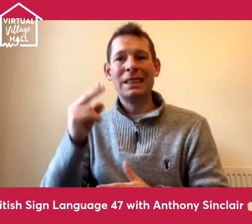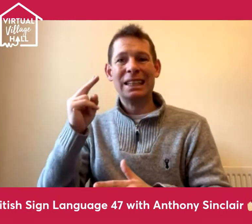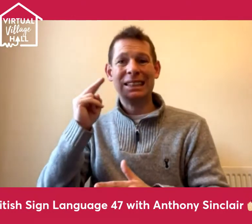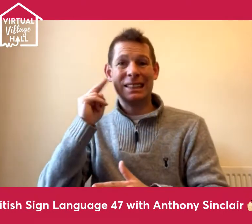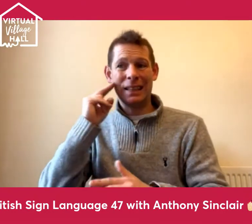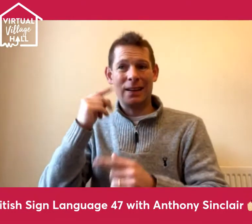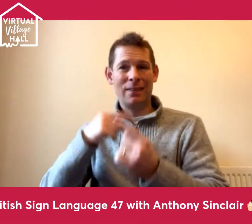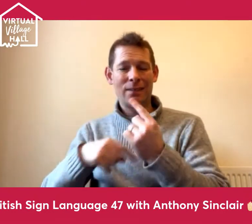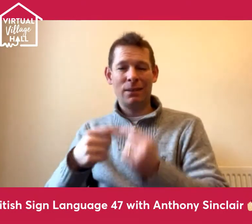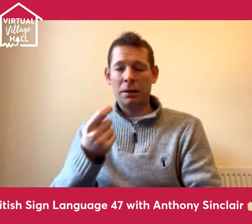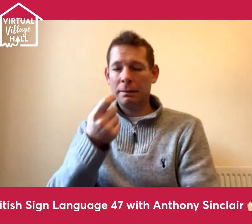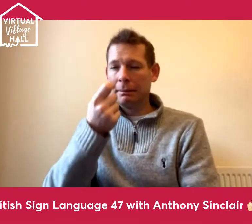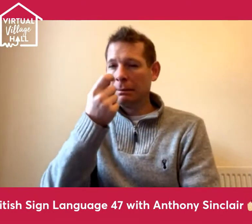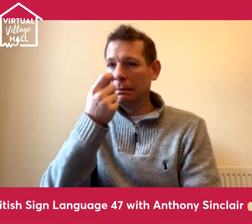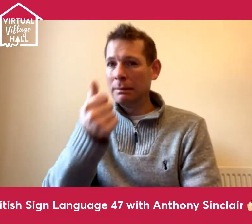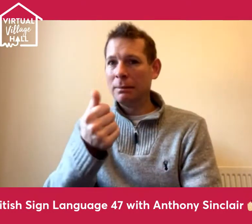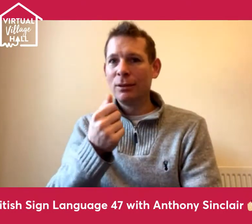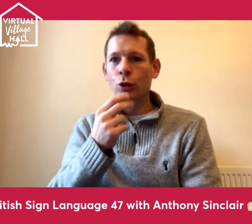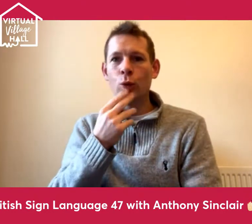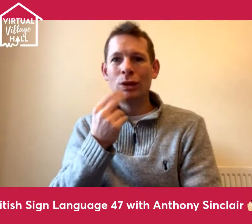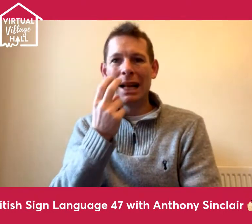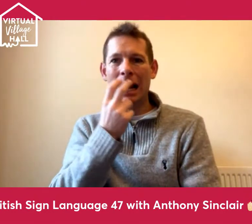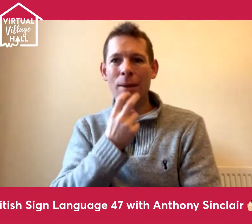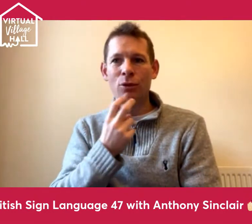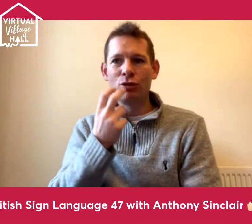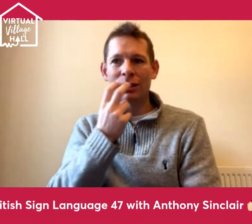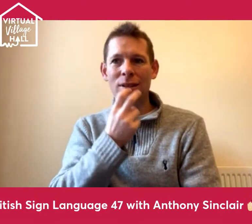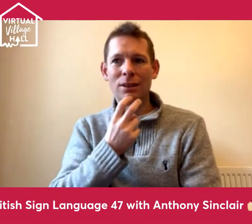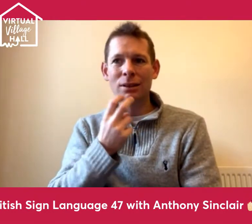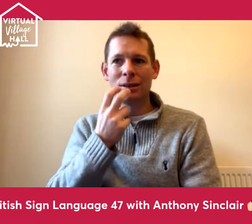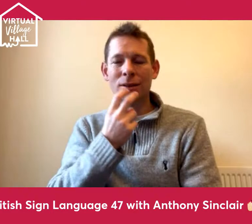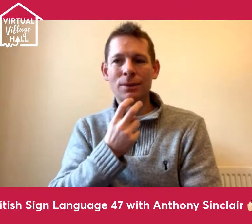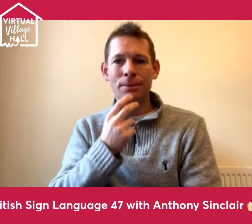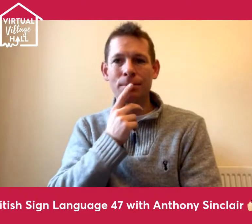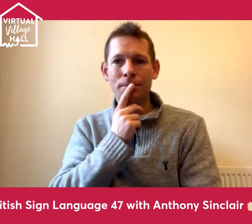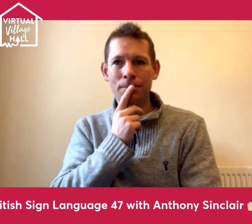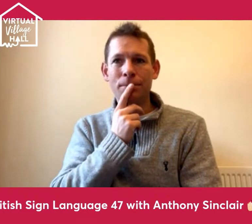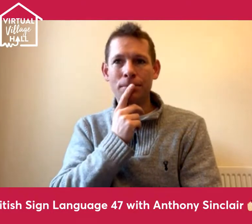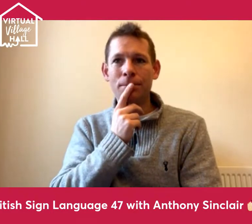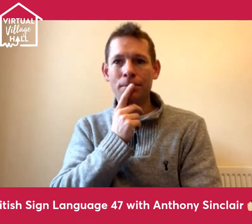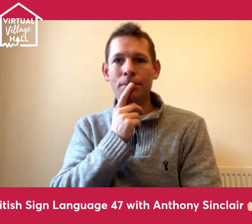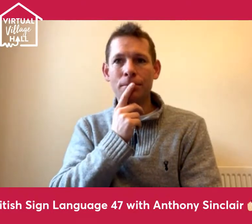So let me explain a little bit about verbs. Okay, so